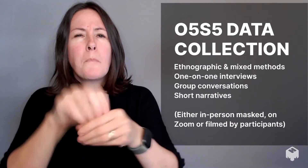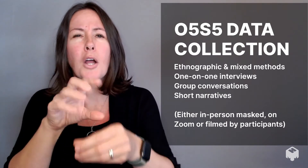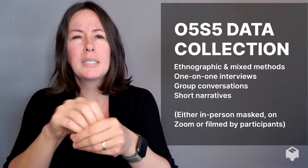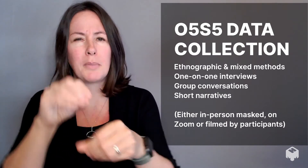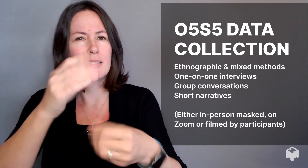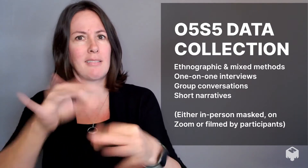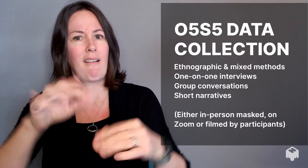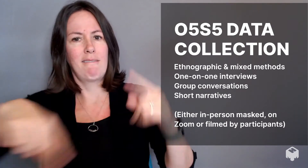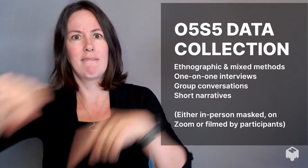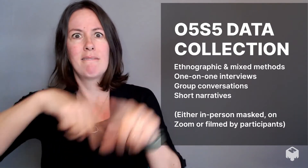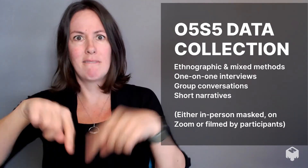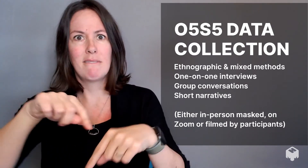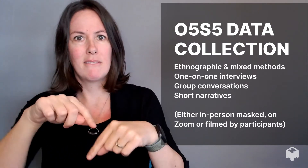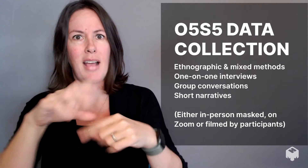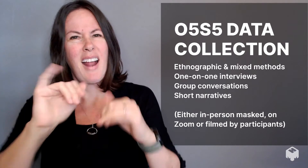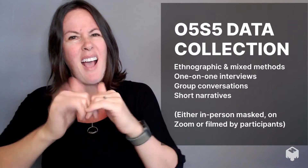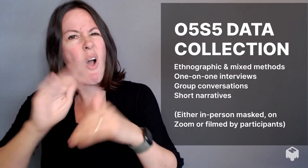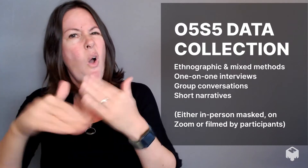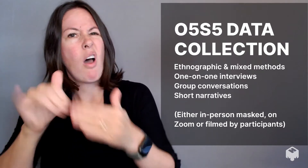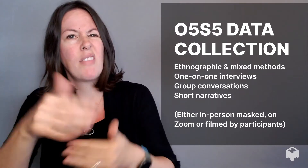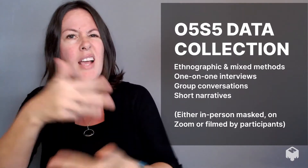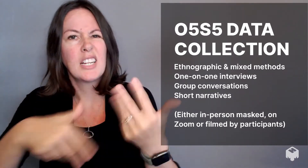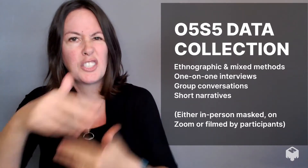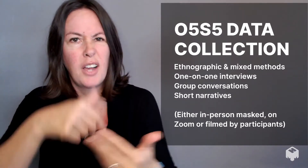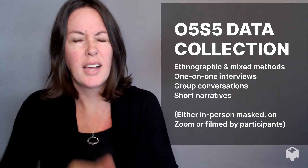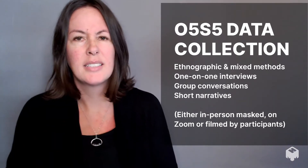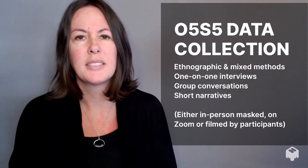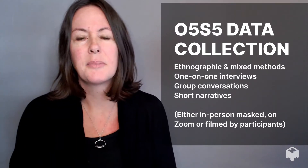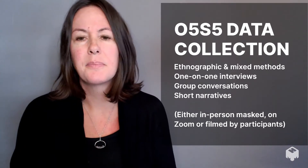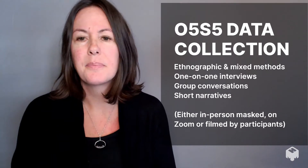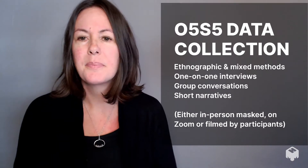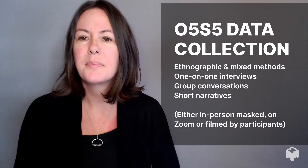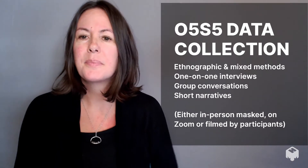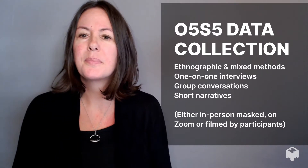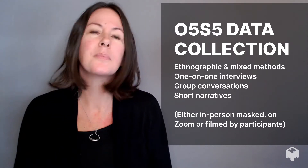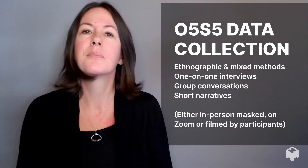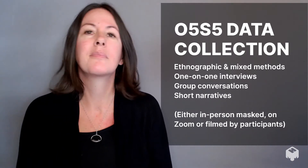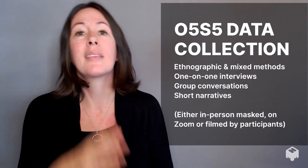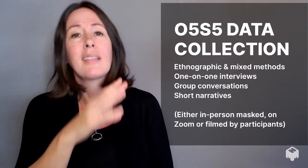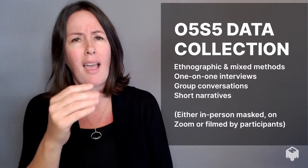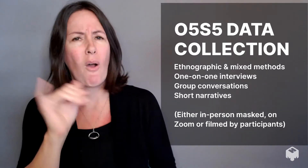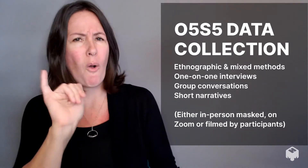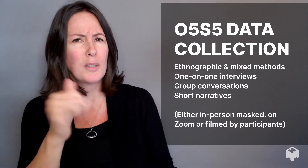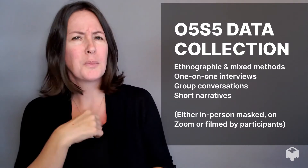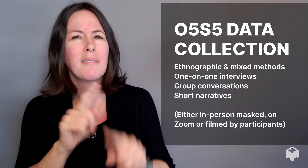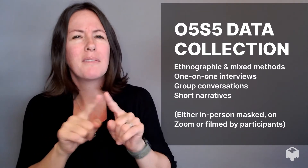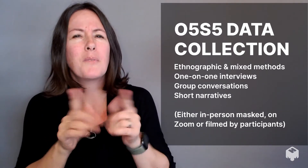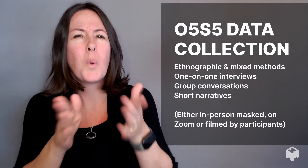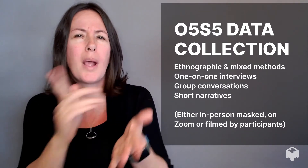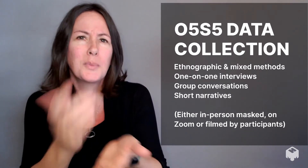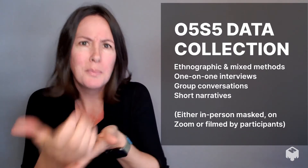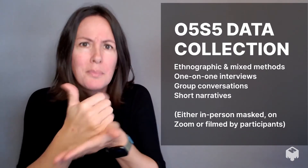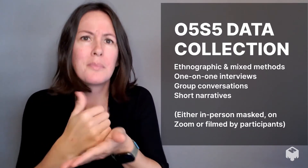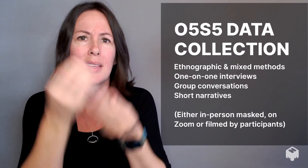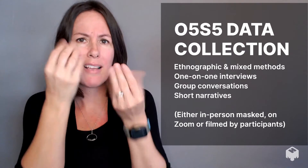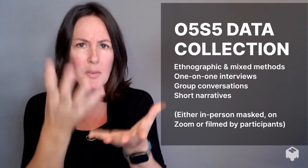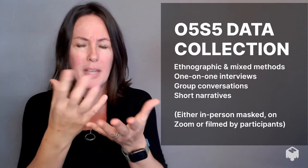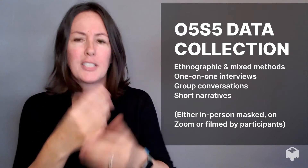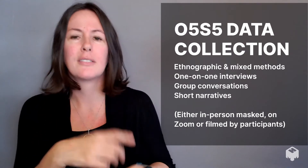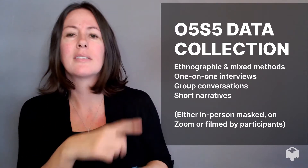the dynamics of working with our participants and how we interact with them. And also we have different methodologies for collecting